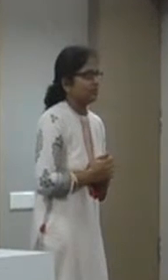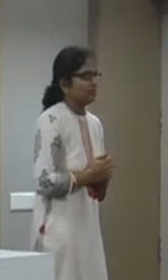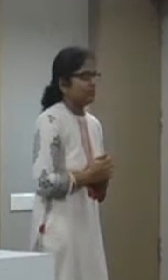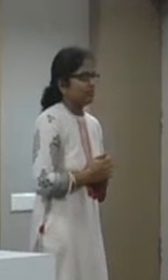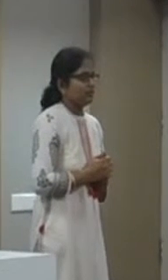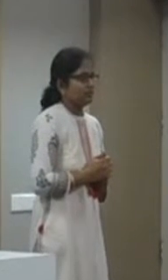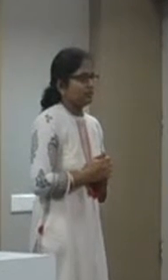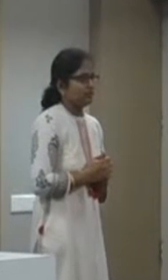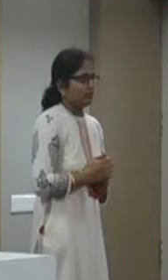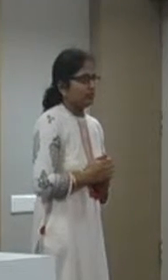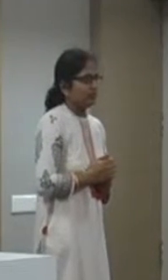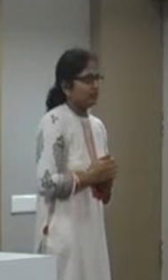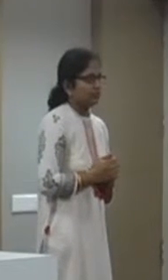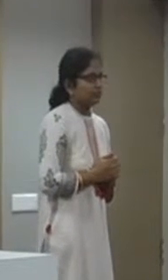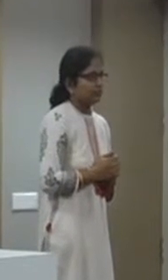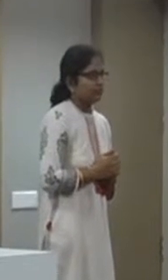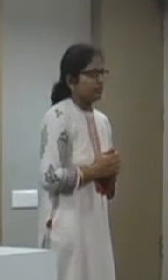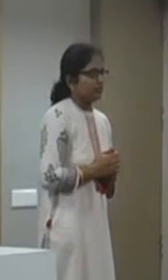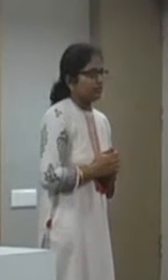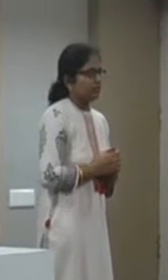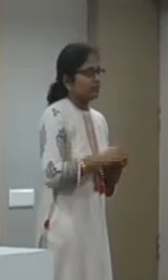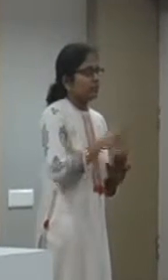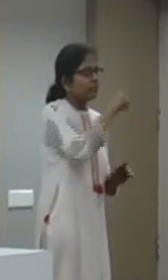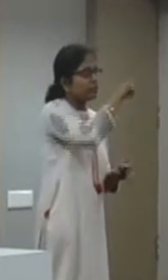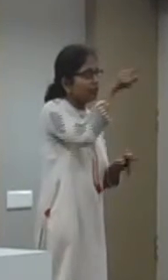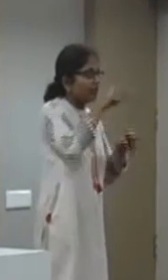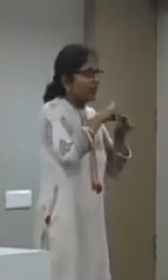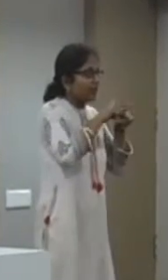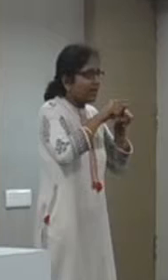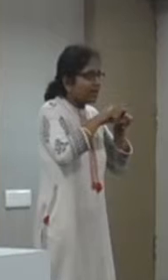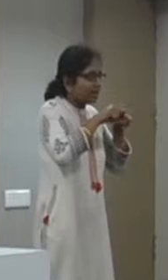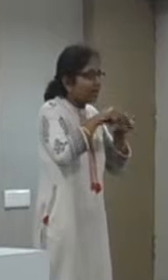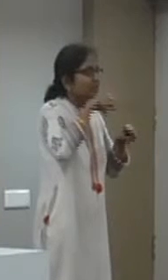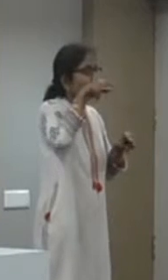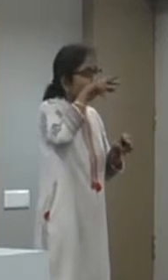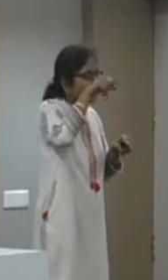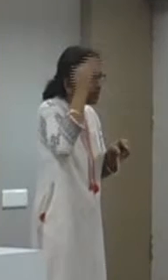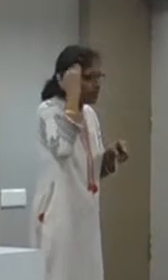So that you exercise your voting right